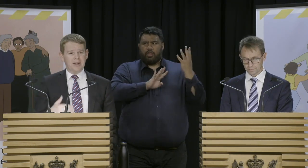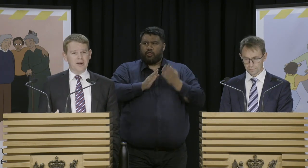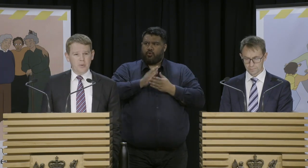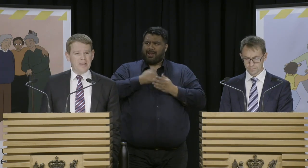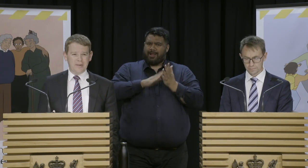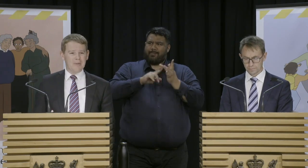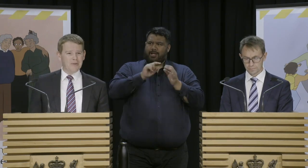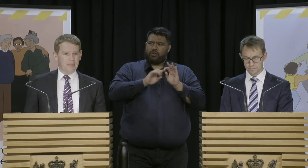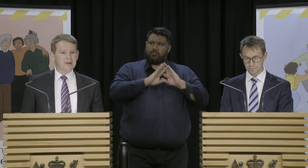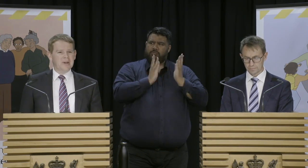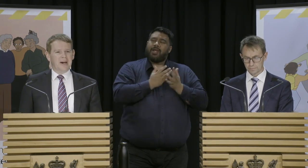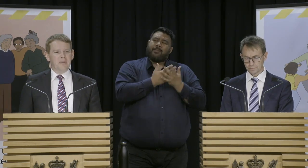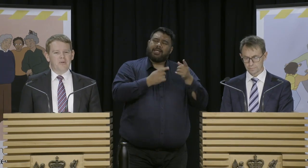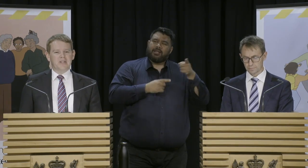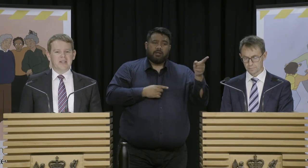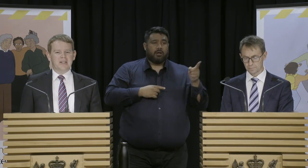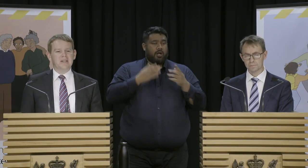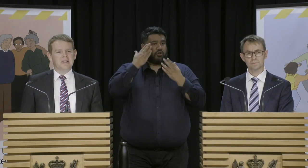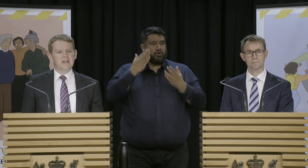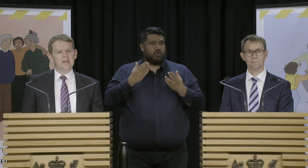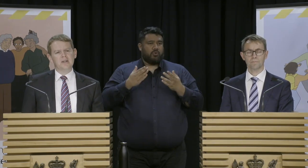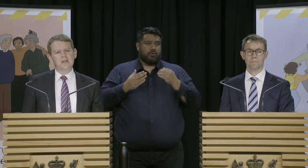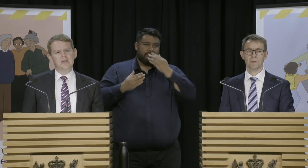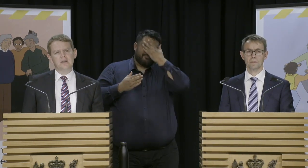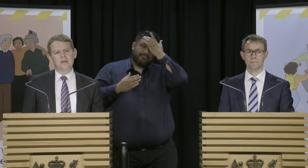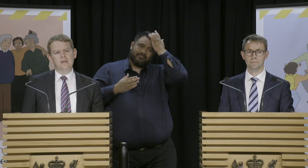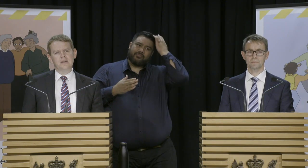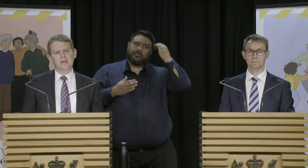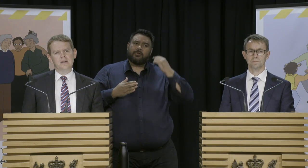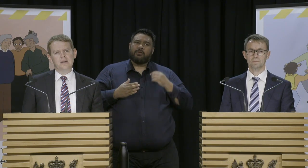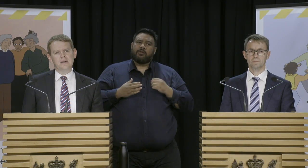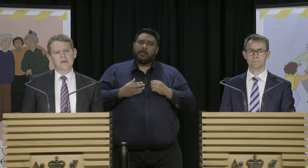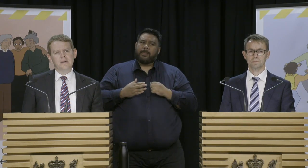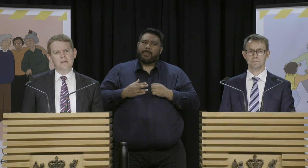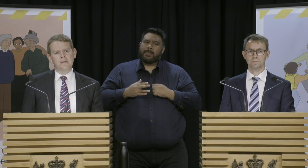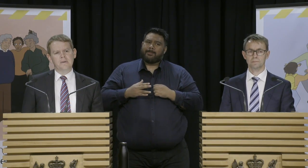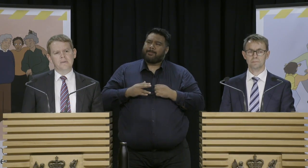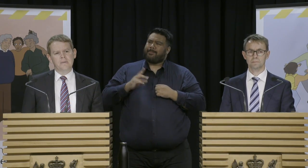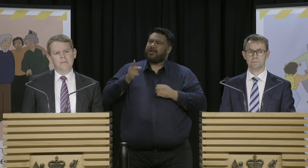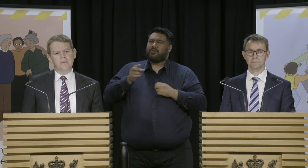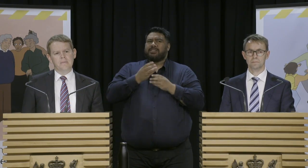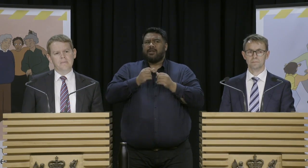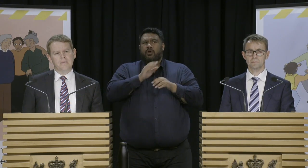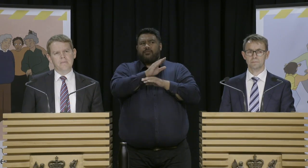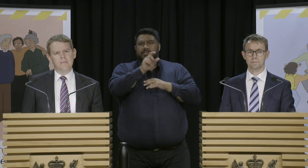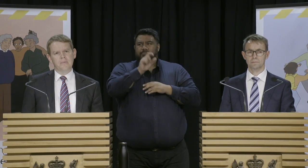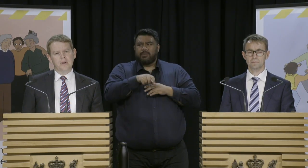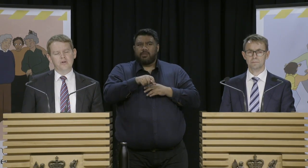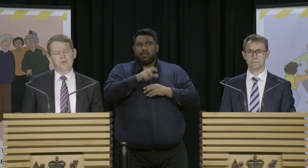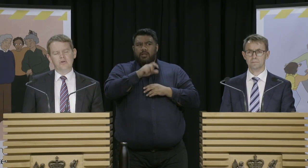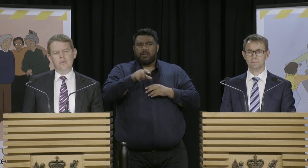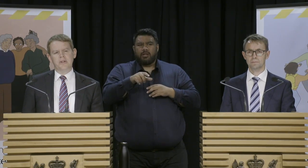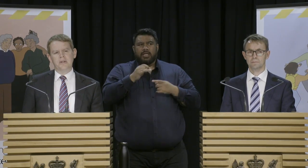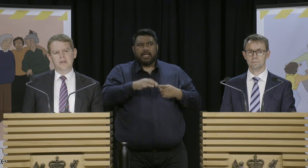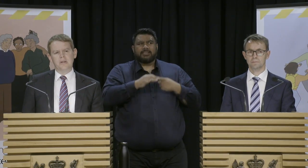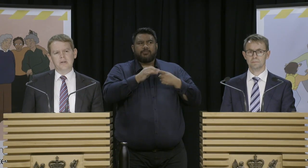the breakdown of where they've come from. Obviously, nationality of those people, because you've obviously given exemptions to foreigners in lots of places. So